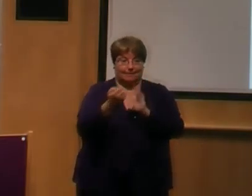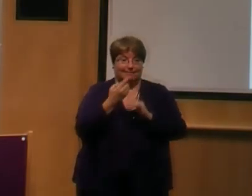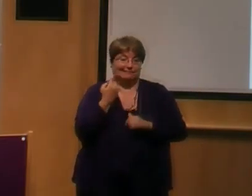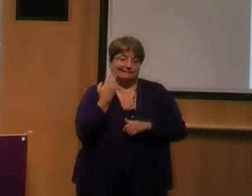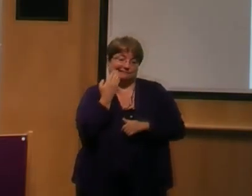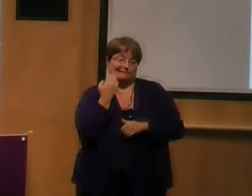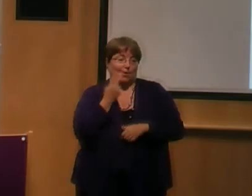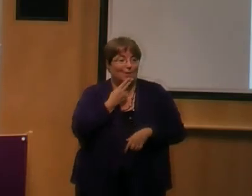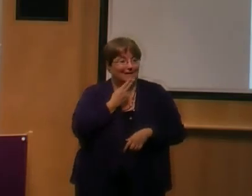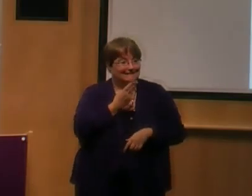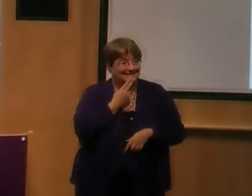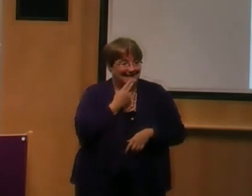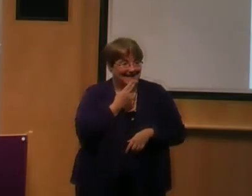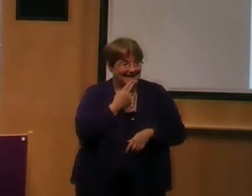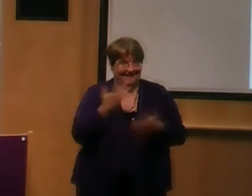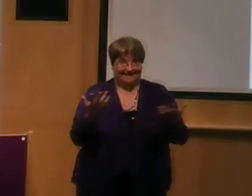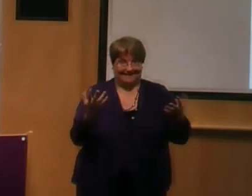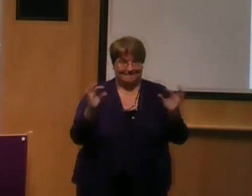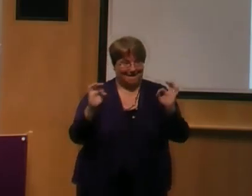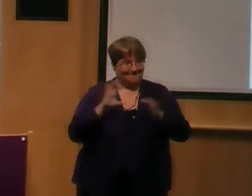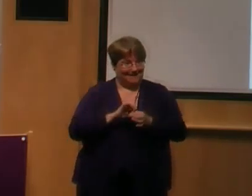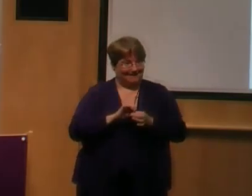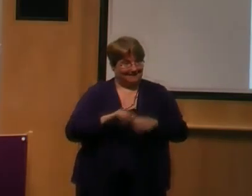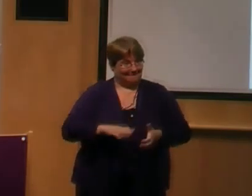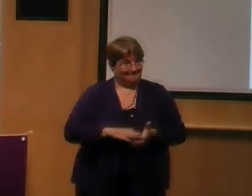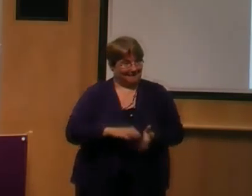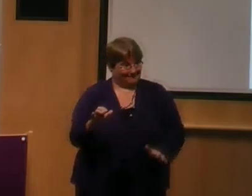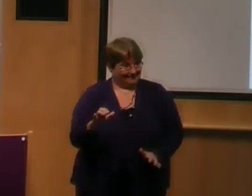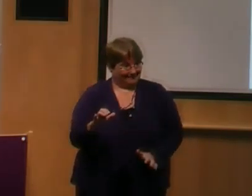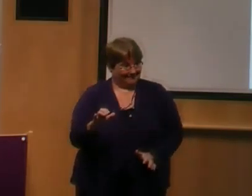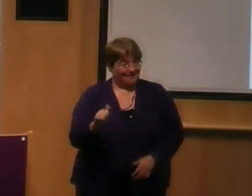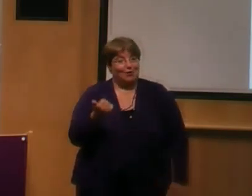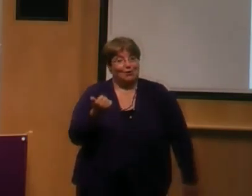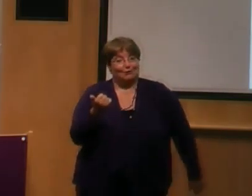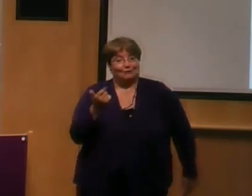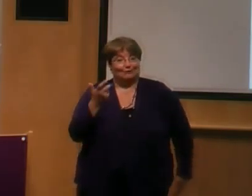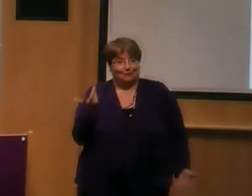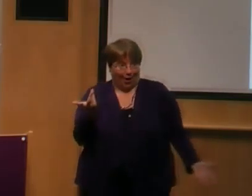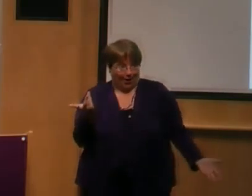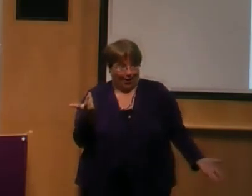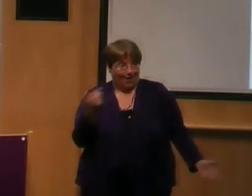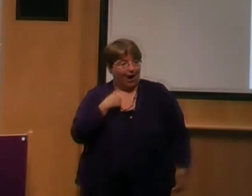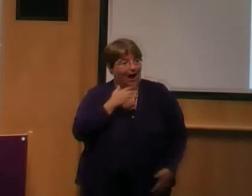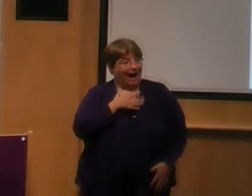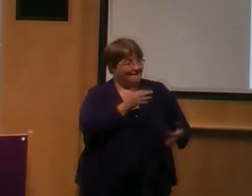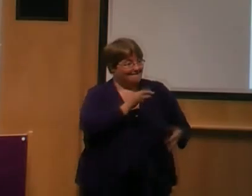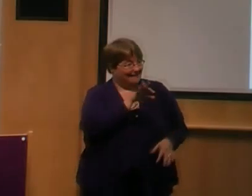them at the edge. And I only found out officially on the website that we received the benchmark. And I've been holding it until now,